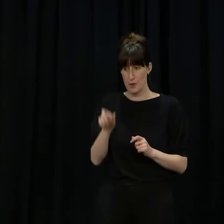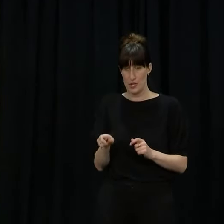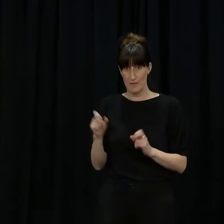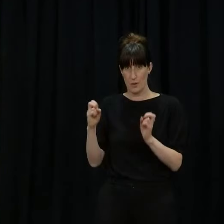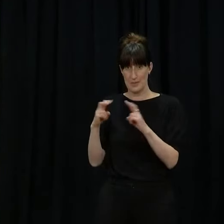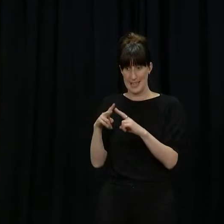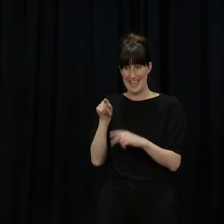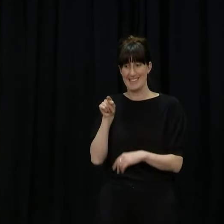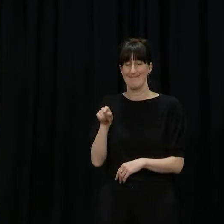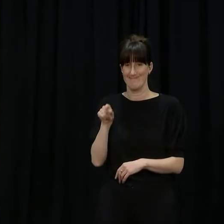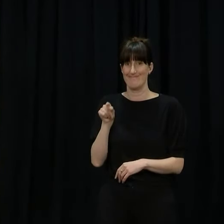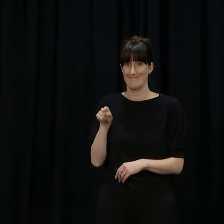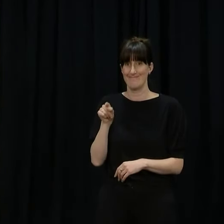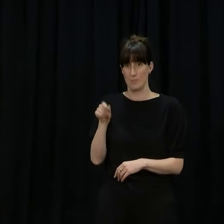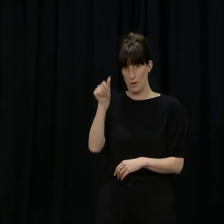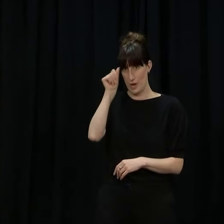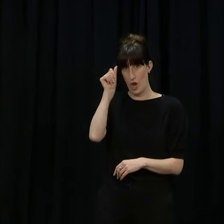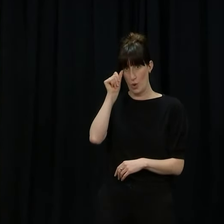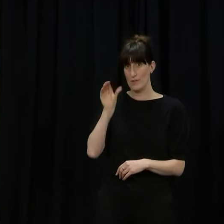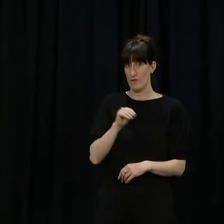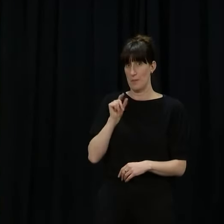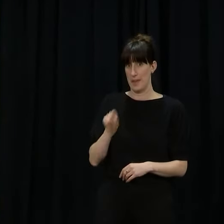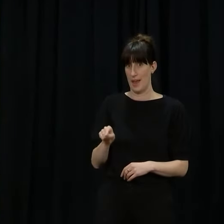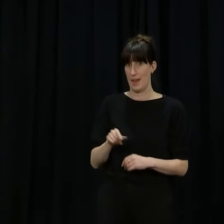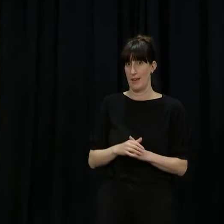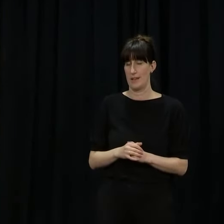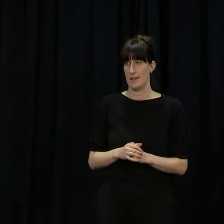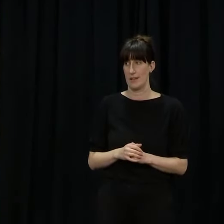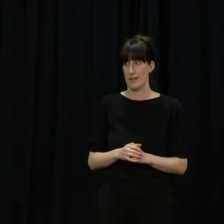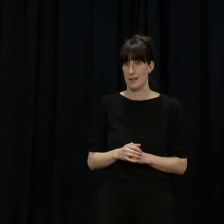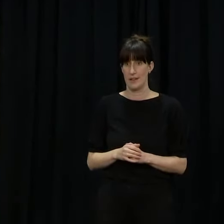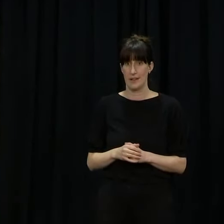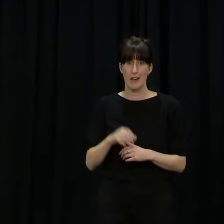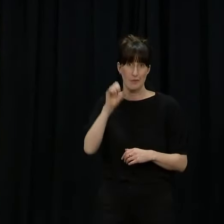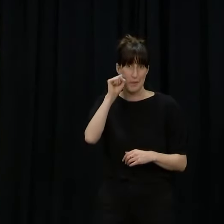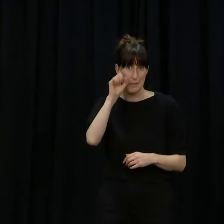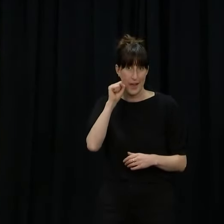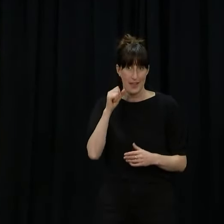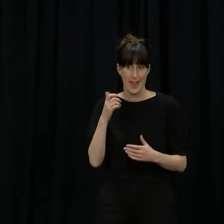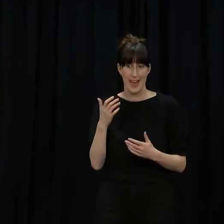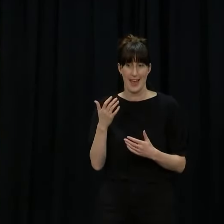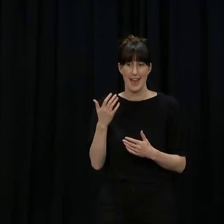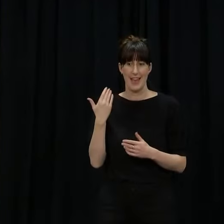who arrived. Keeping in mind there was no other way to get in from New South Wales